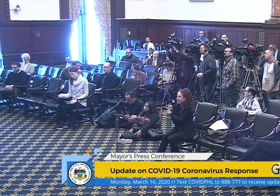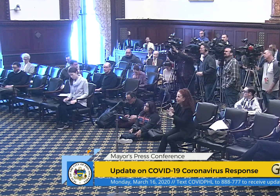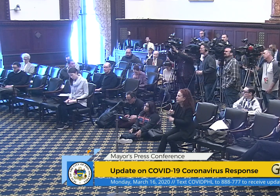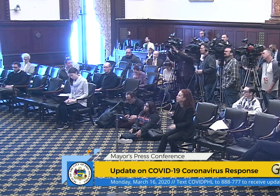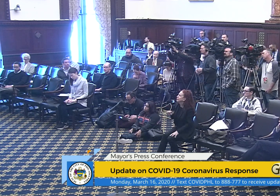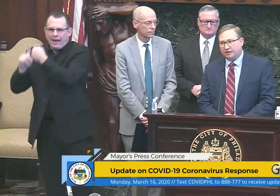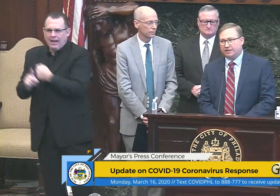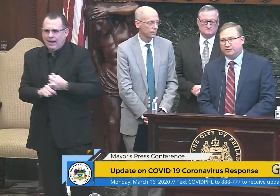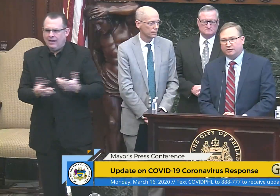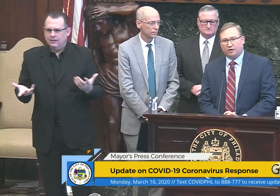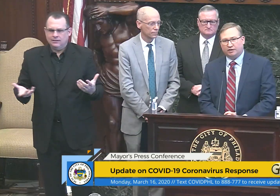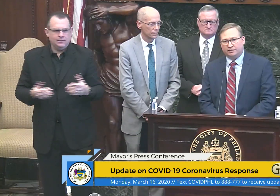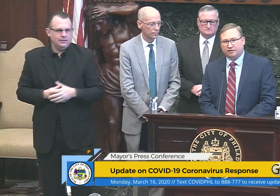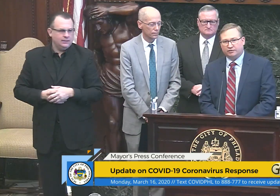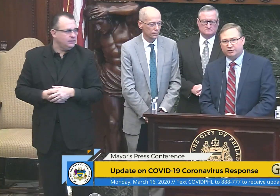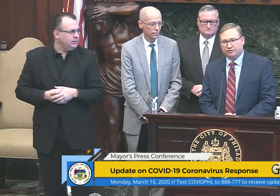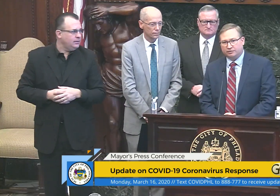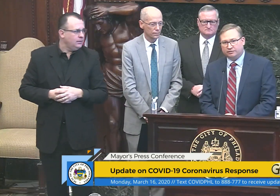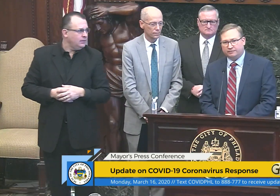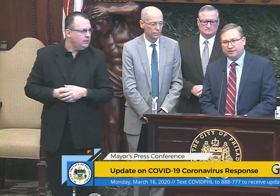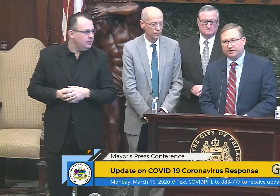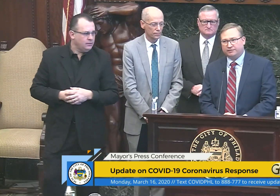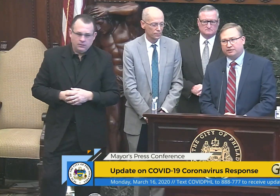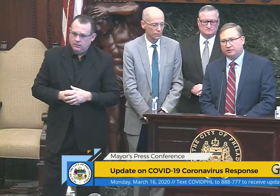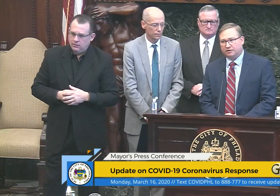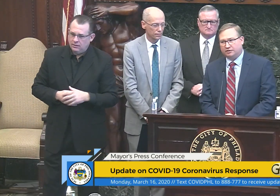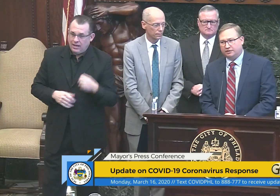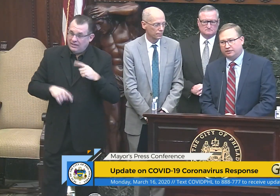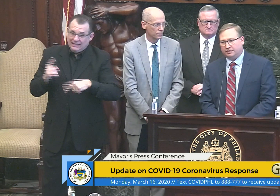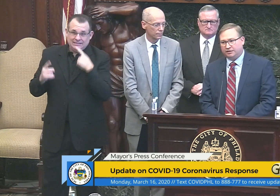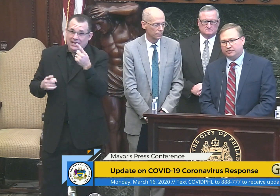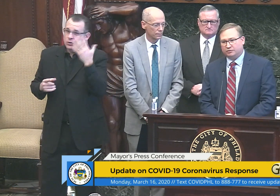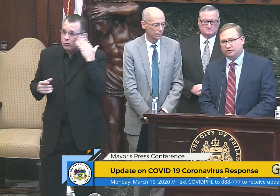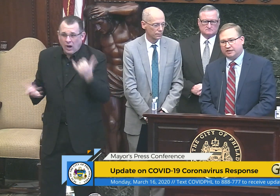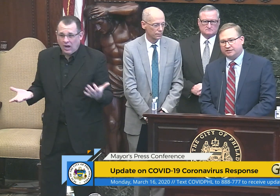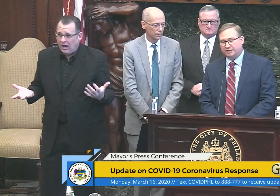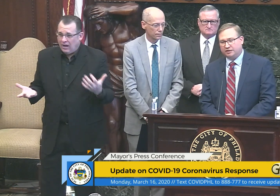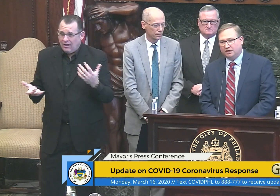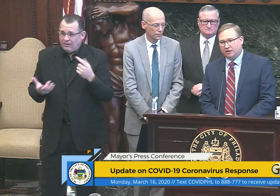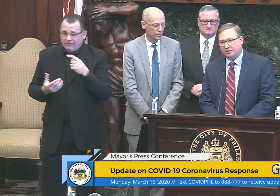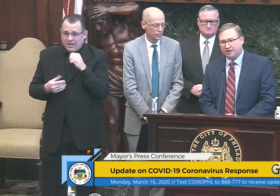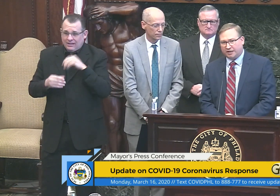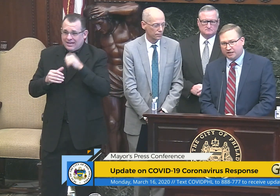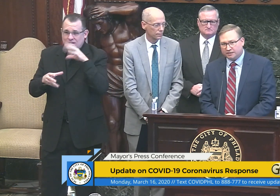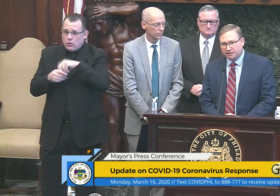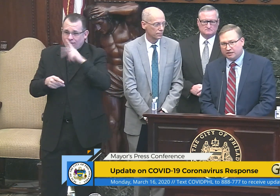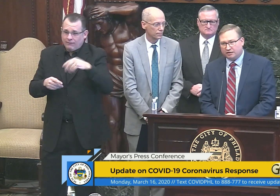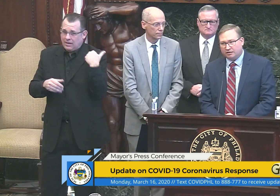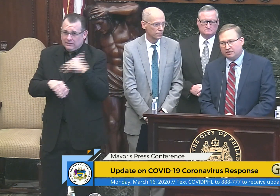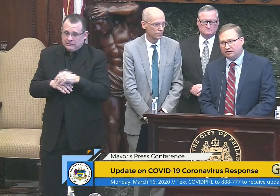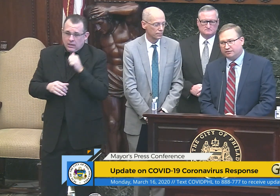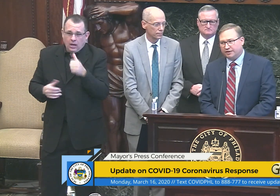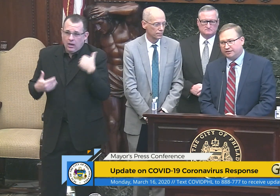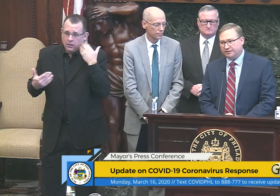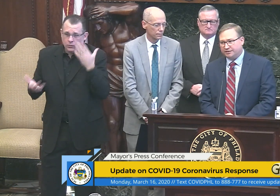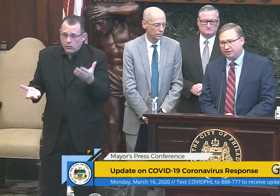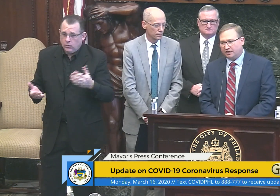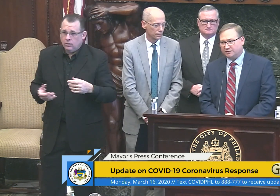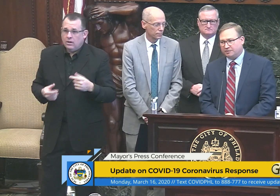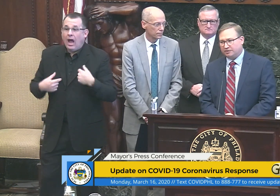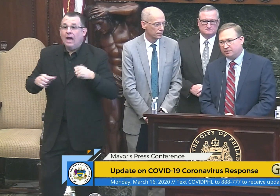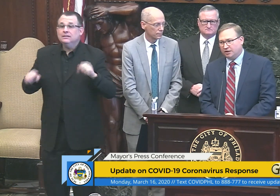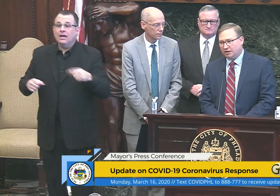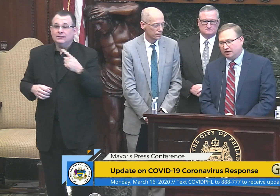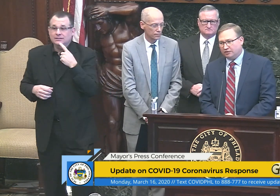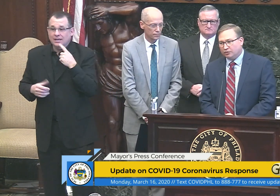So I can't say why the governor didn't include Philadelphia in his order last night, but I can say that the city